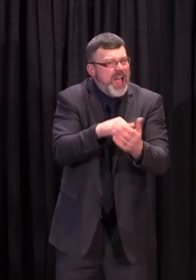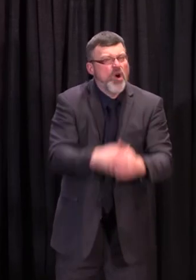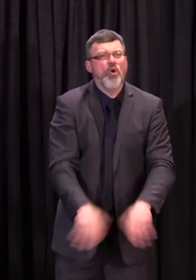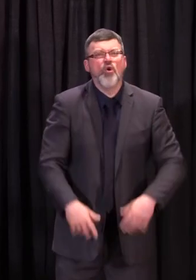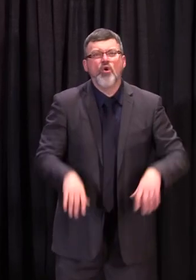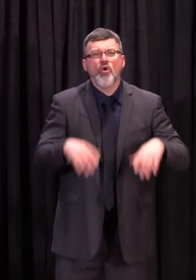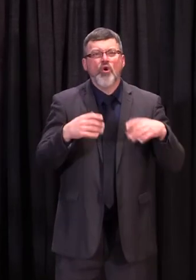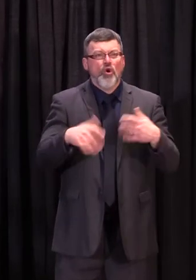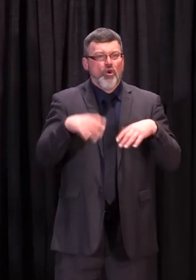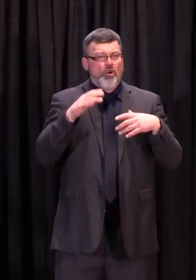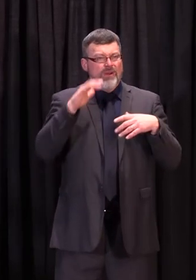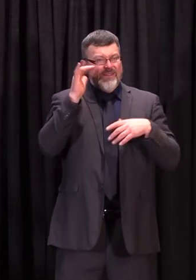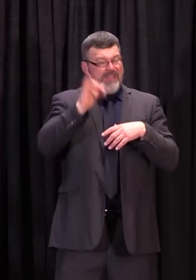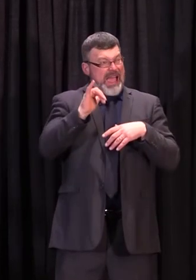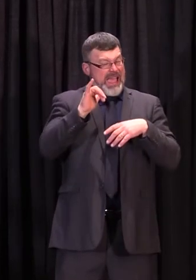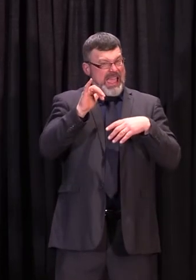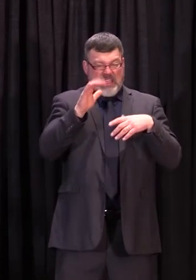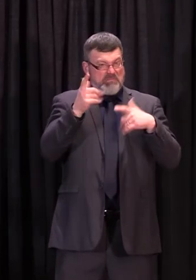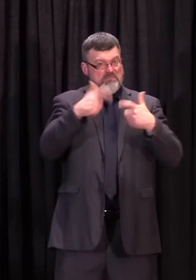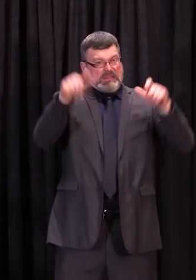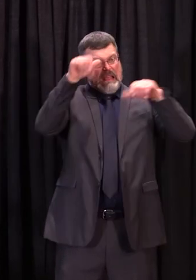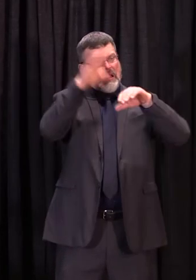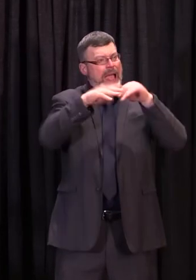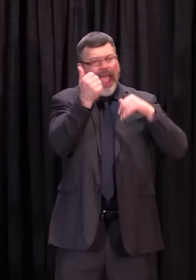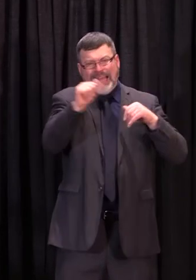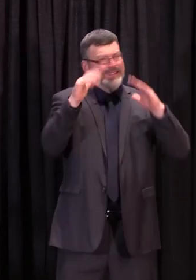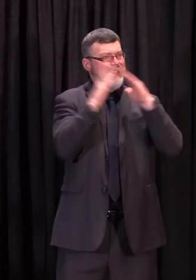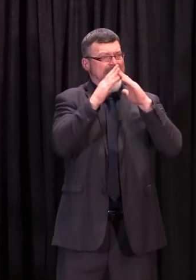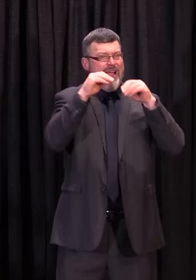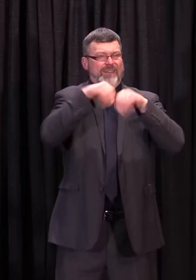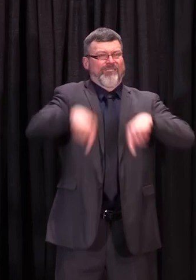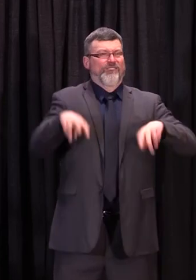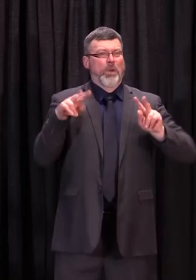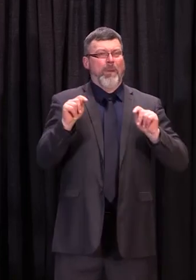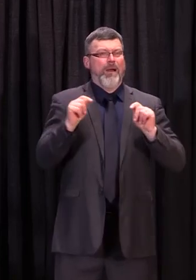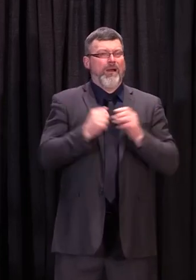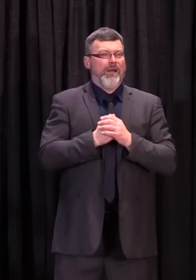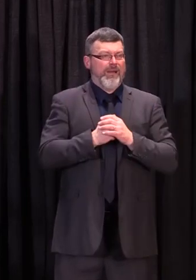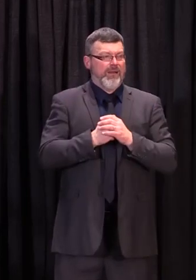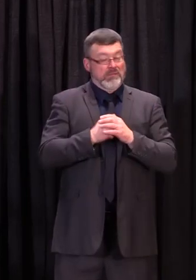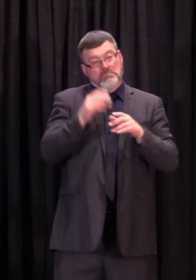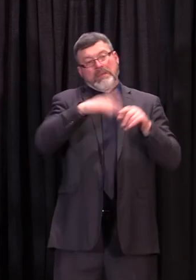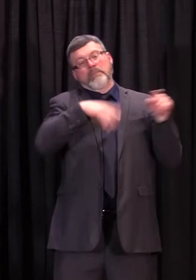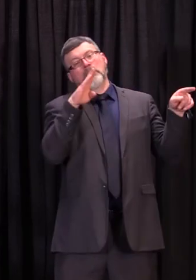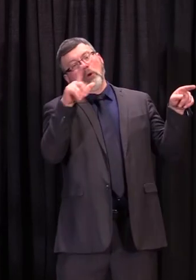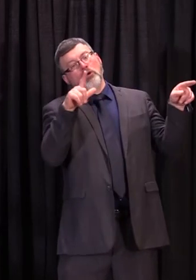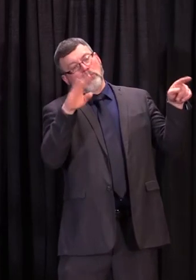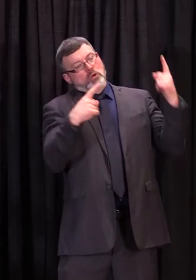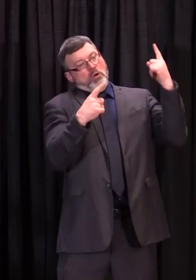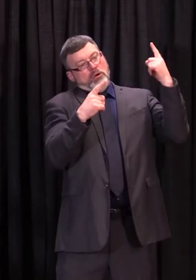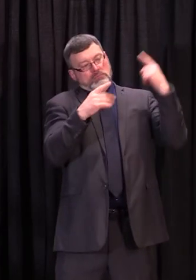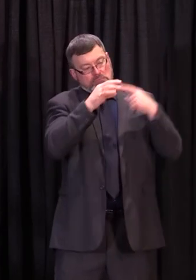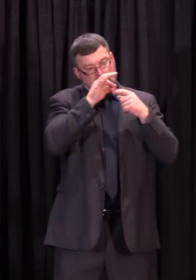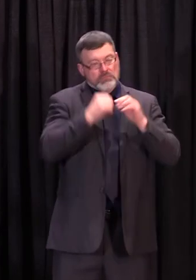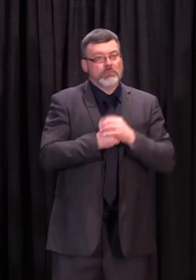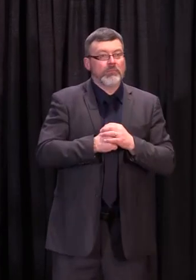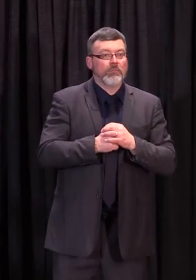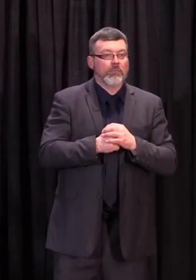the population of every city and town in Vermont other than Burlington. It's bigger than some